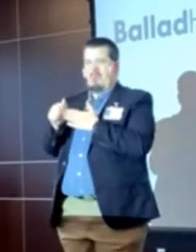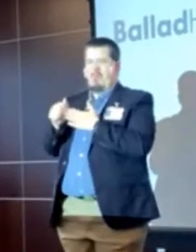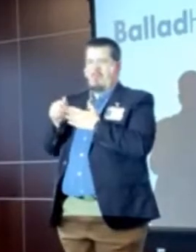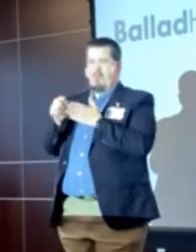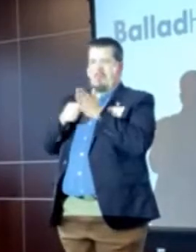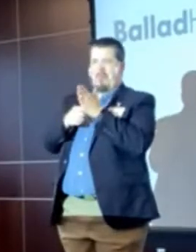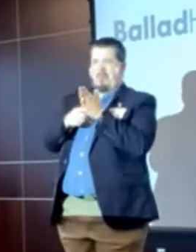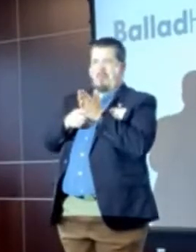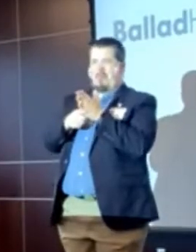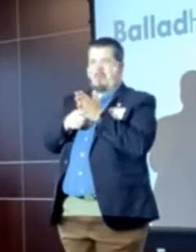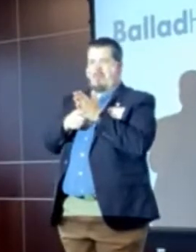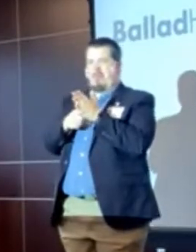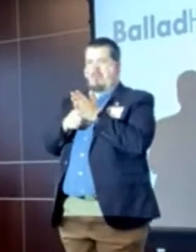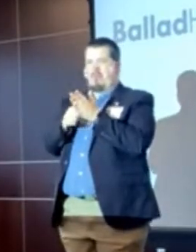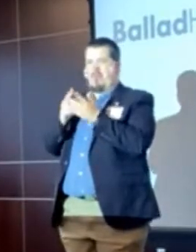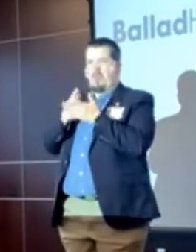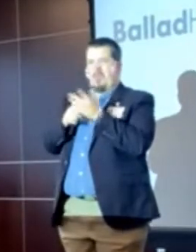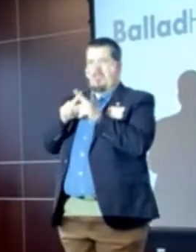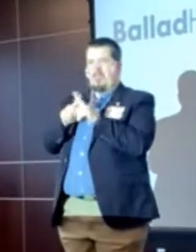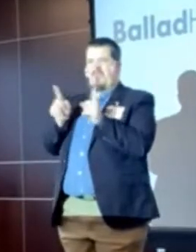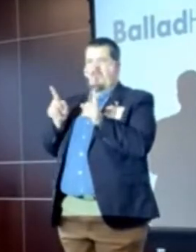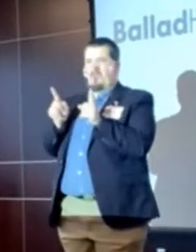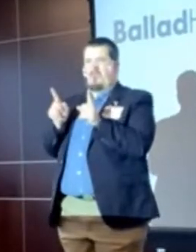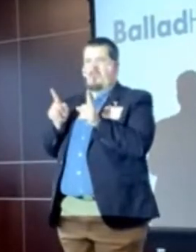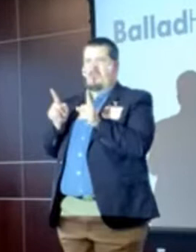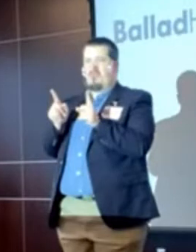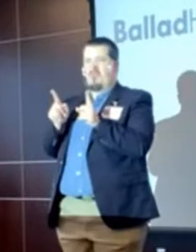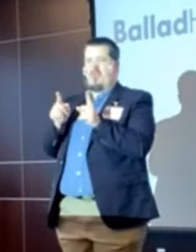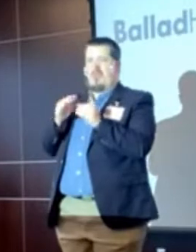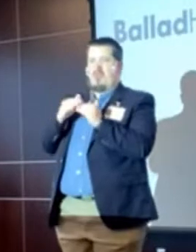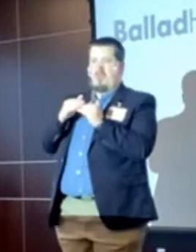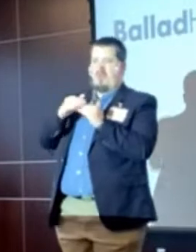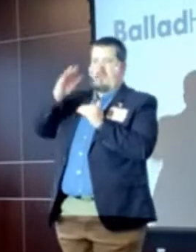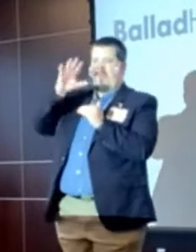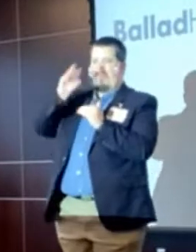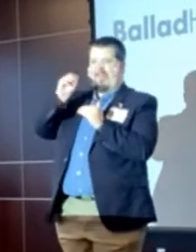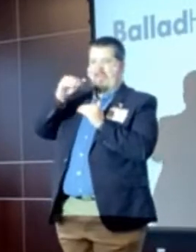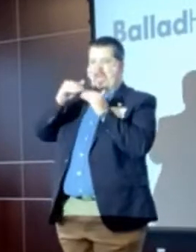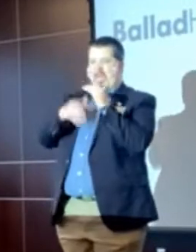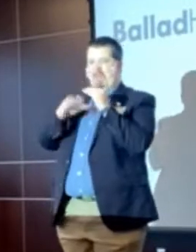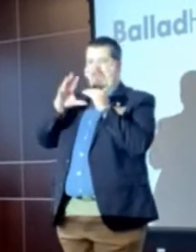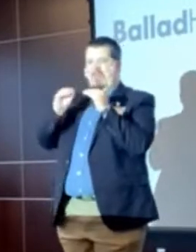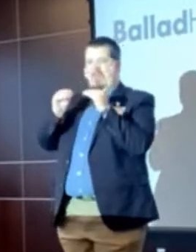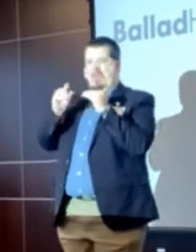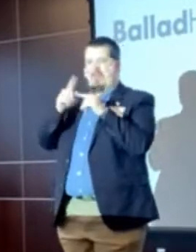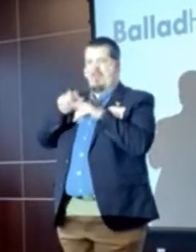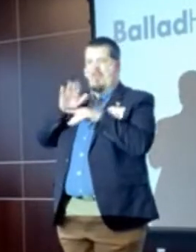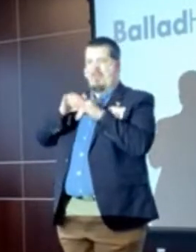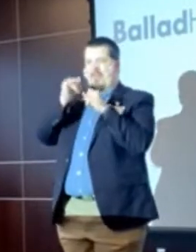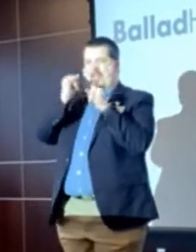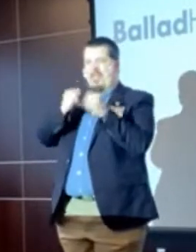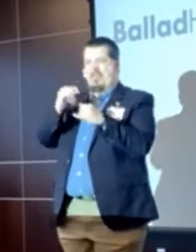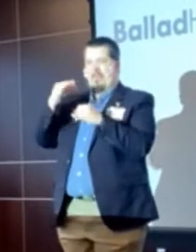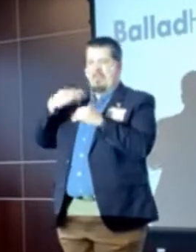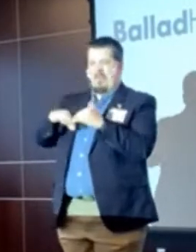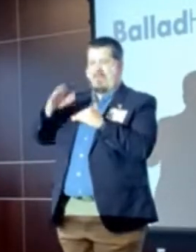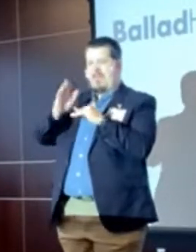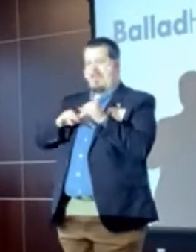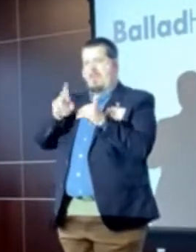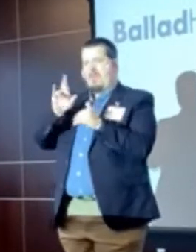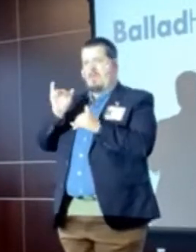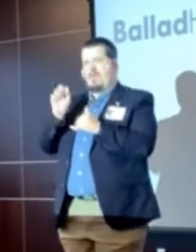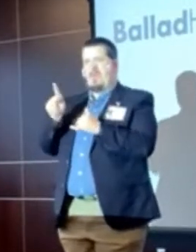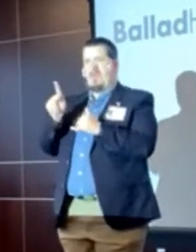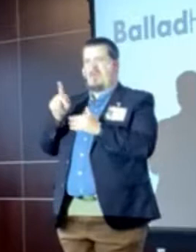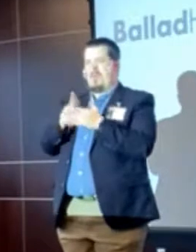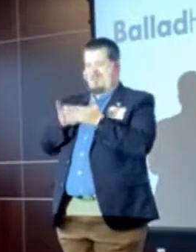distinguishment between over 50 and under 50 based on individual benefit versus risk. What